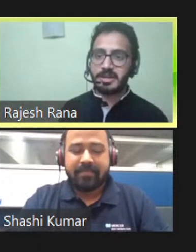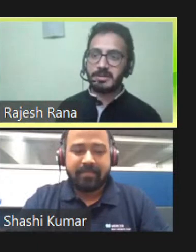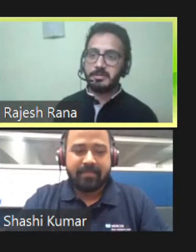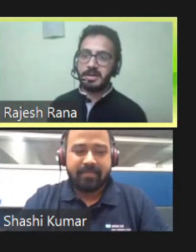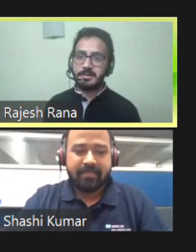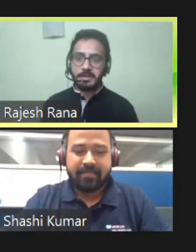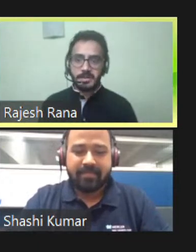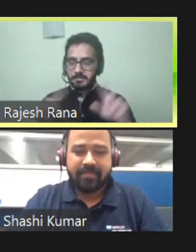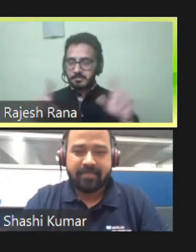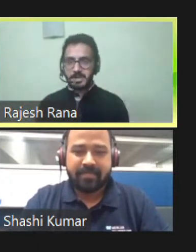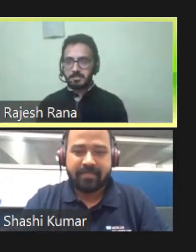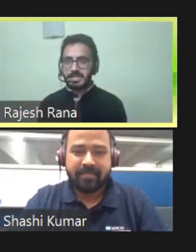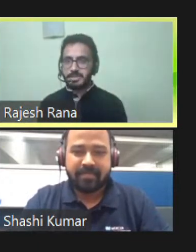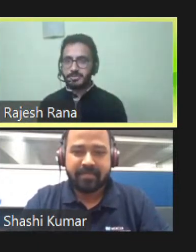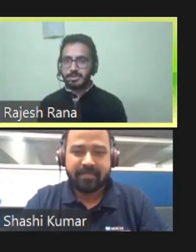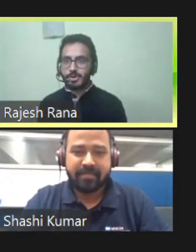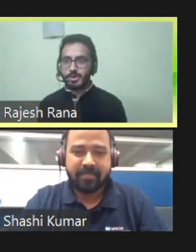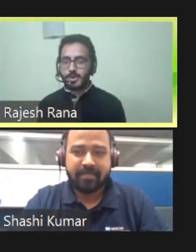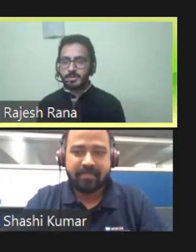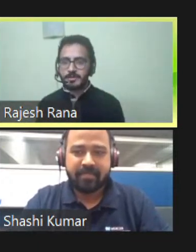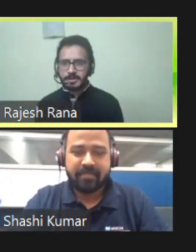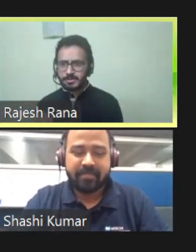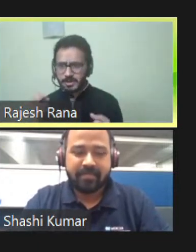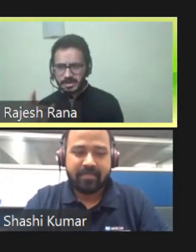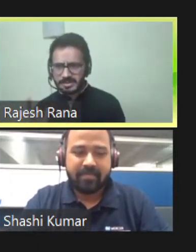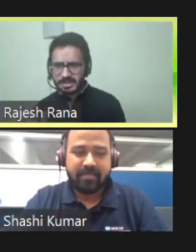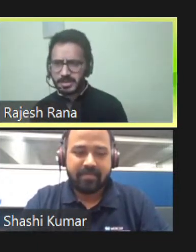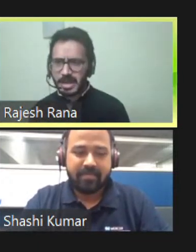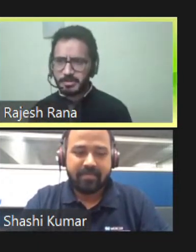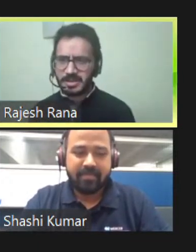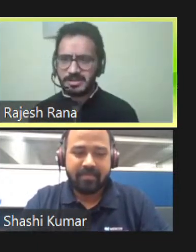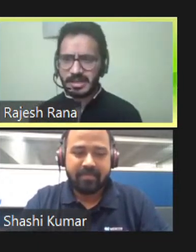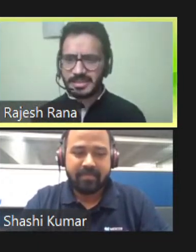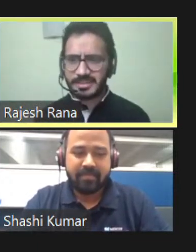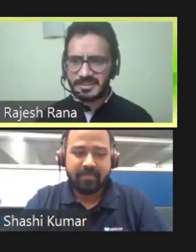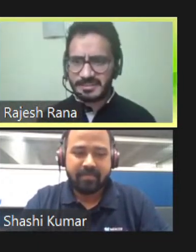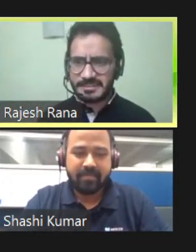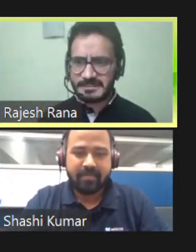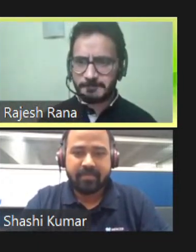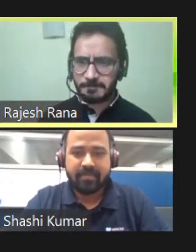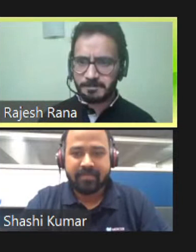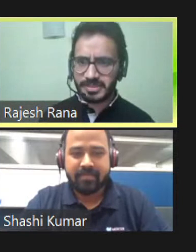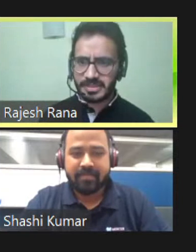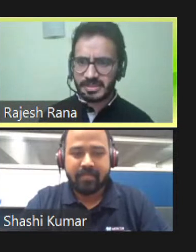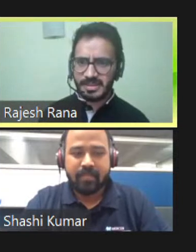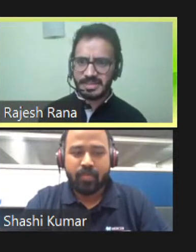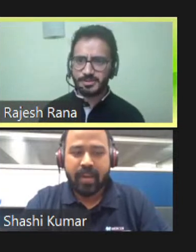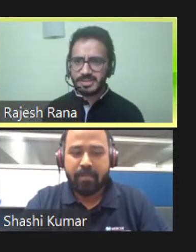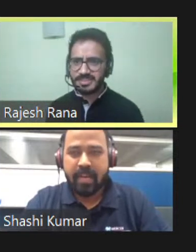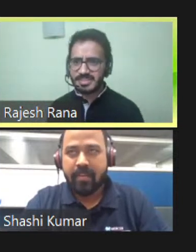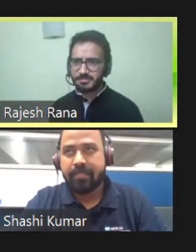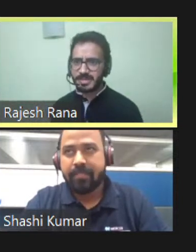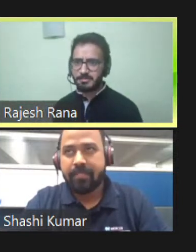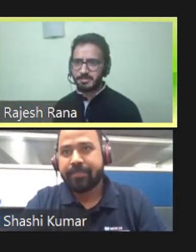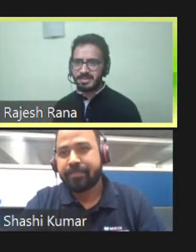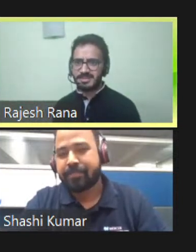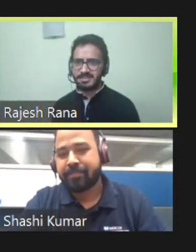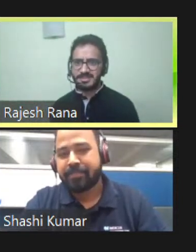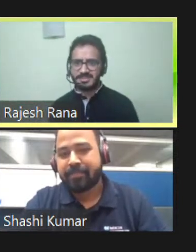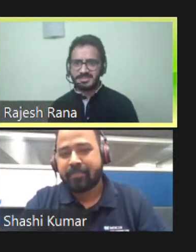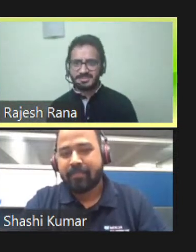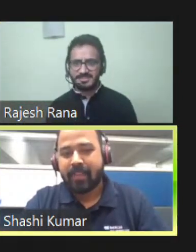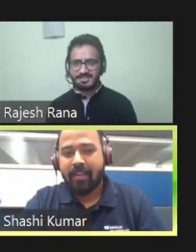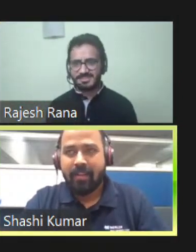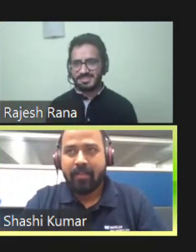turning period you can talk about. You heard the name Graham Bell, I think, right? Graham You Bell. heard the name Graham